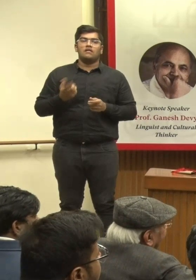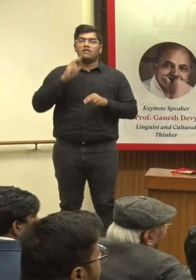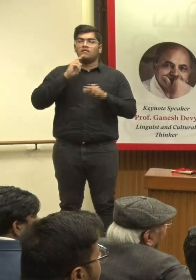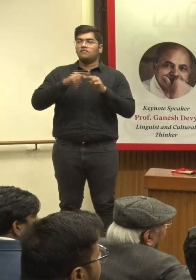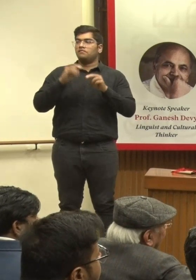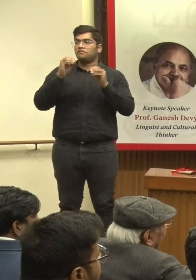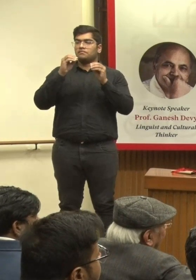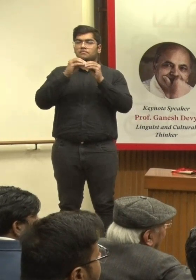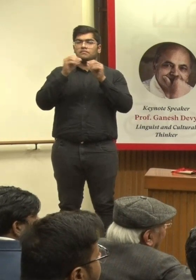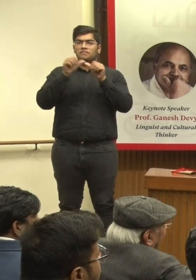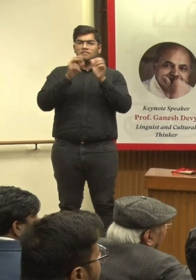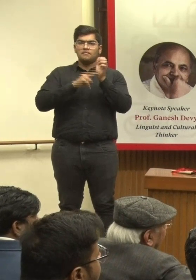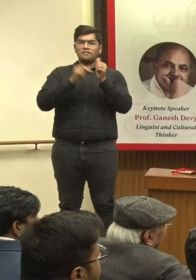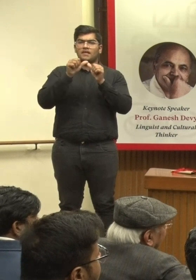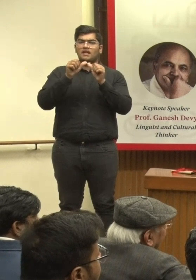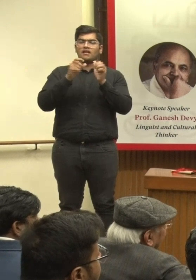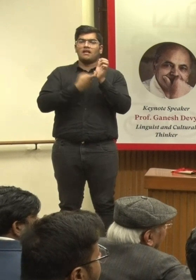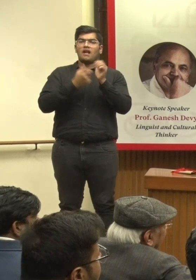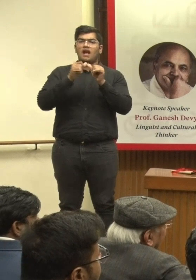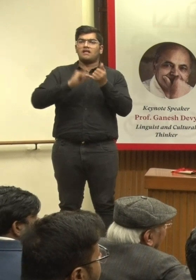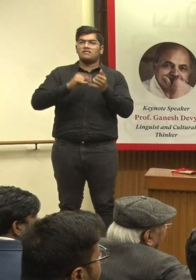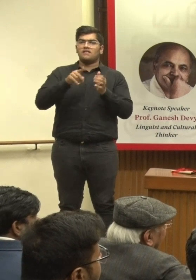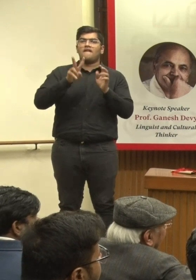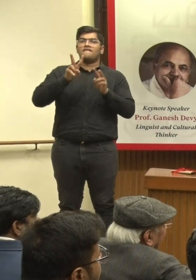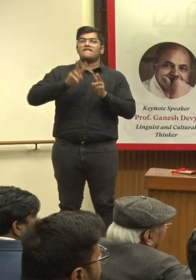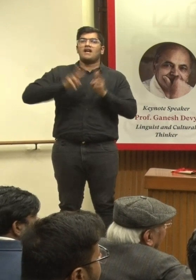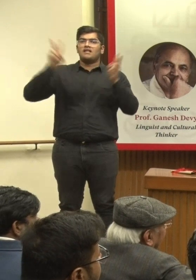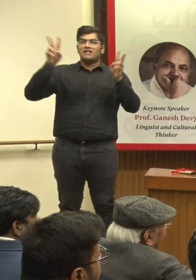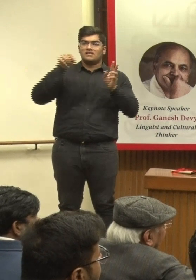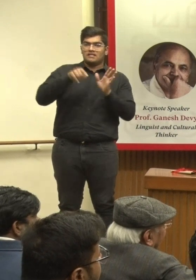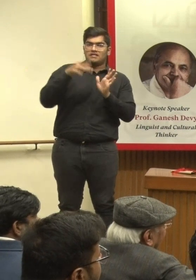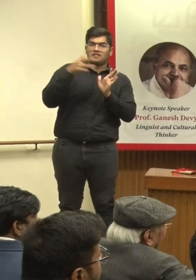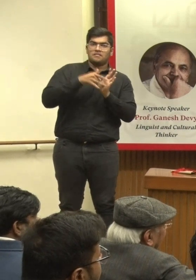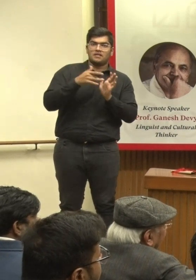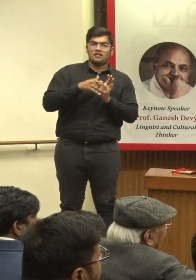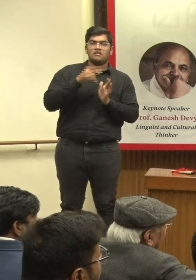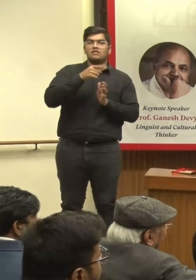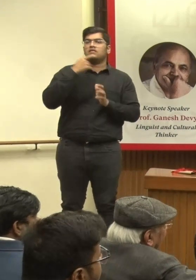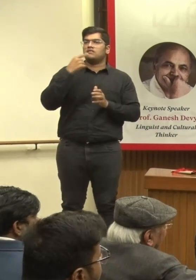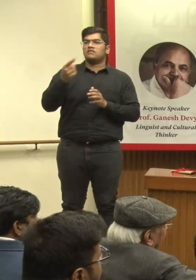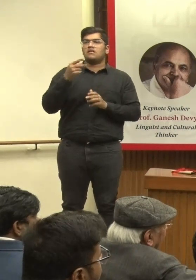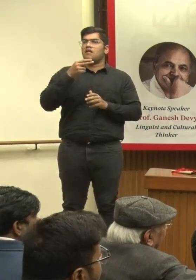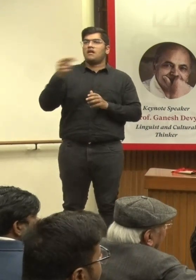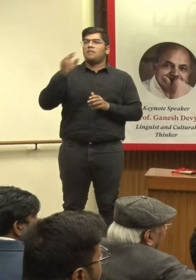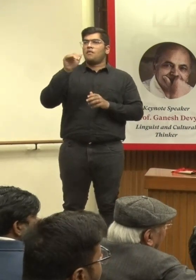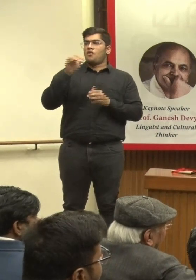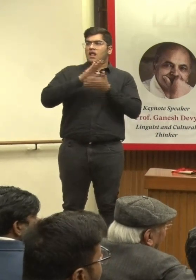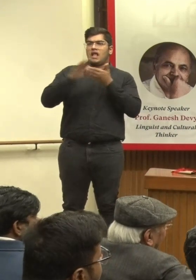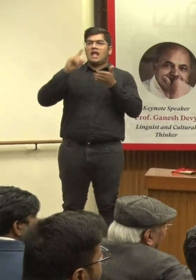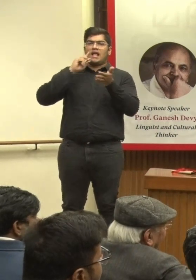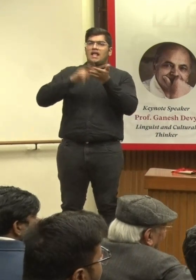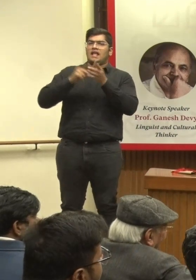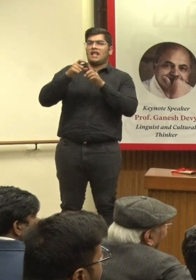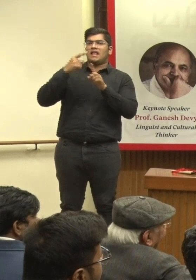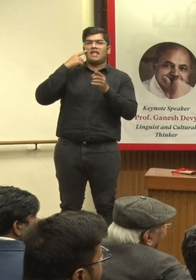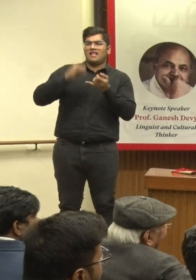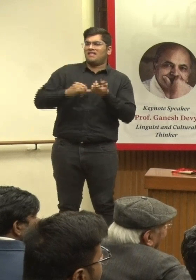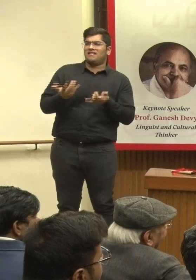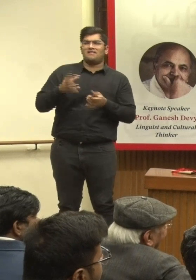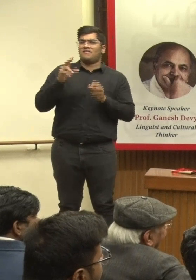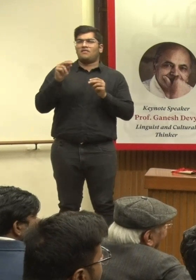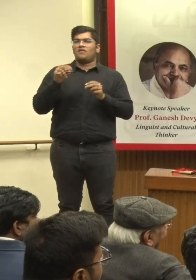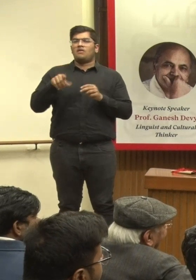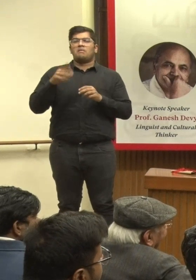but not a, we don't call that community the Hindis. the Hindis. I mean, that was done in the